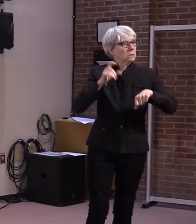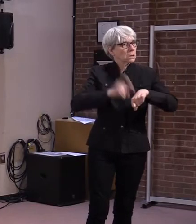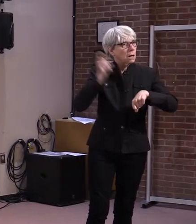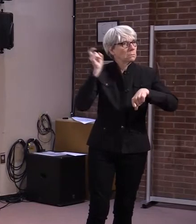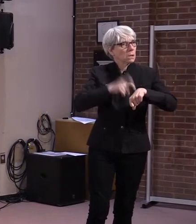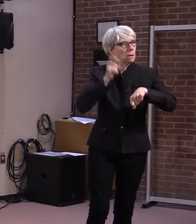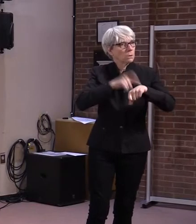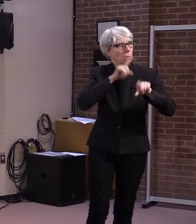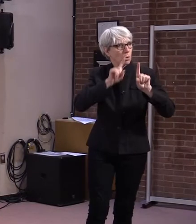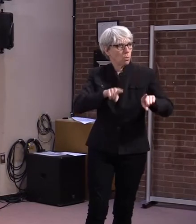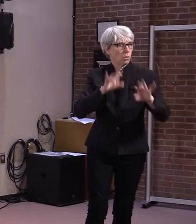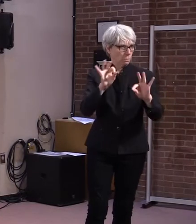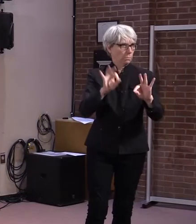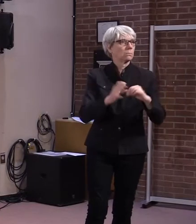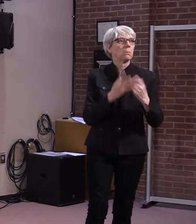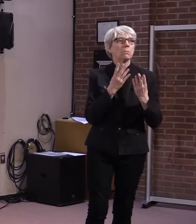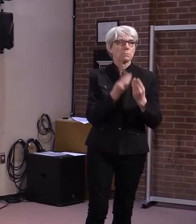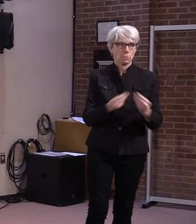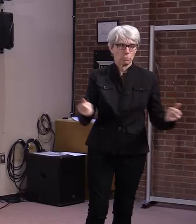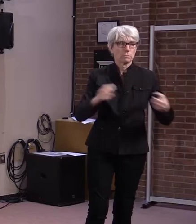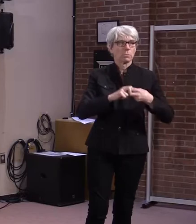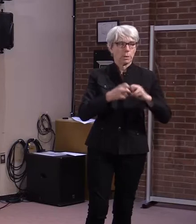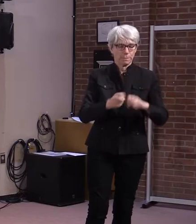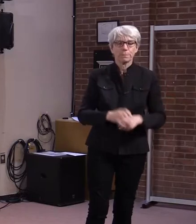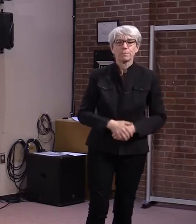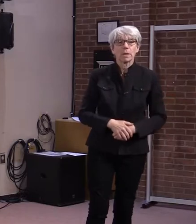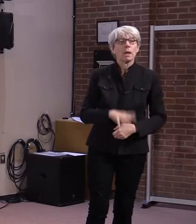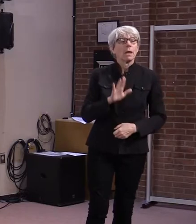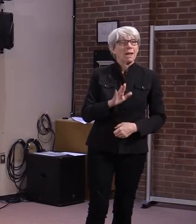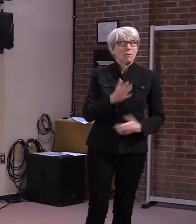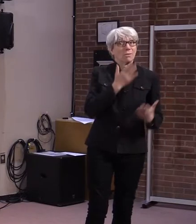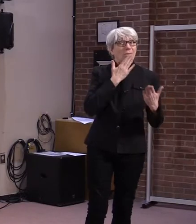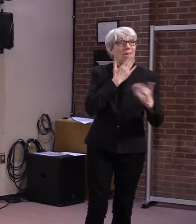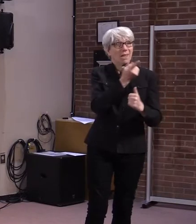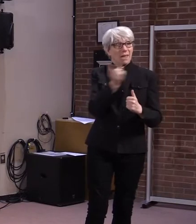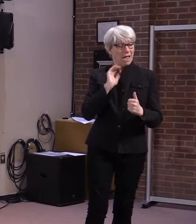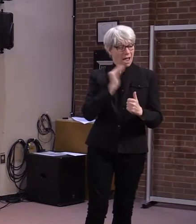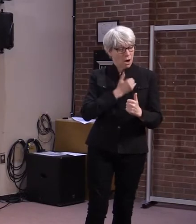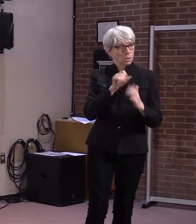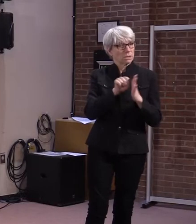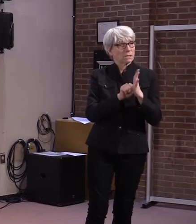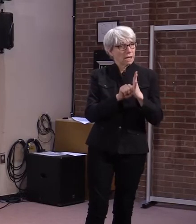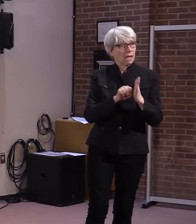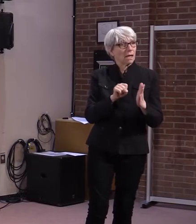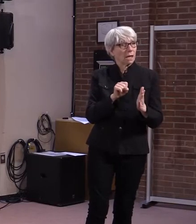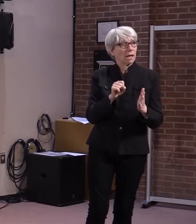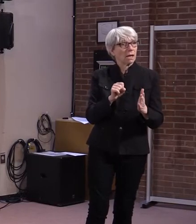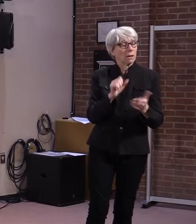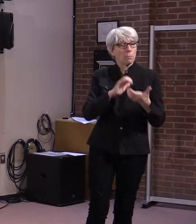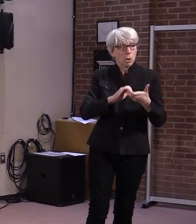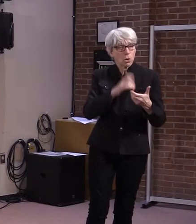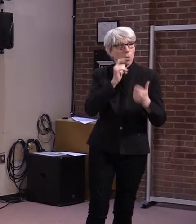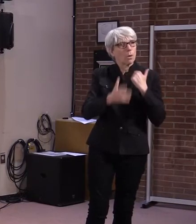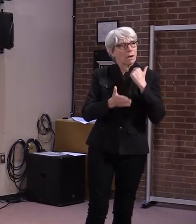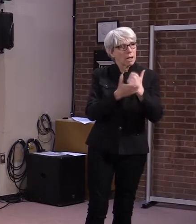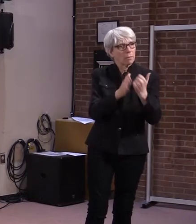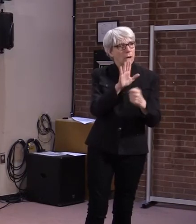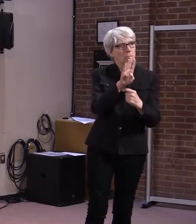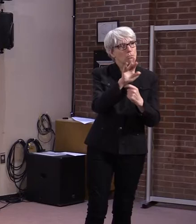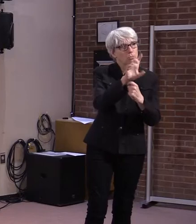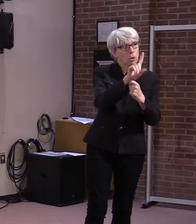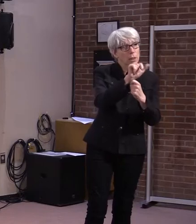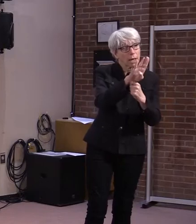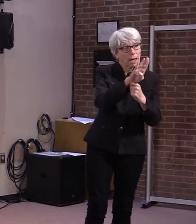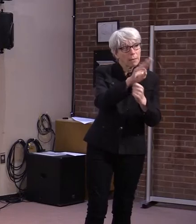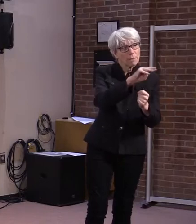them. I do want to thank those state employees and partners that helped Broad and their vendor, LK, to identify the problem so they